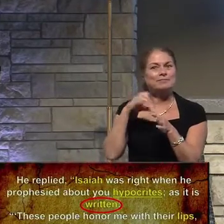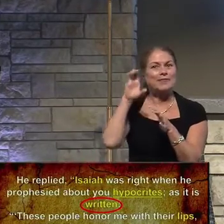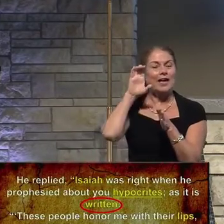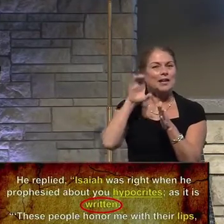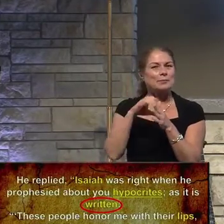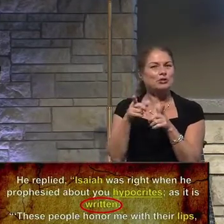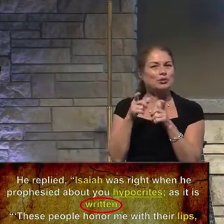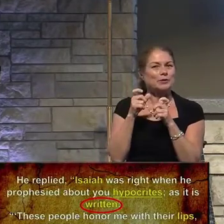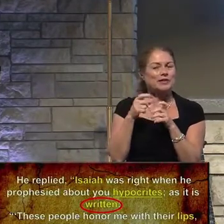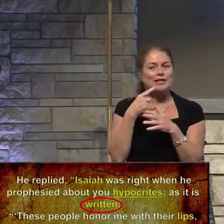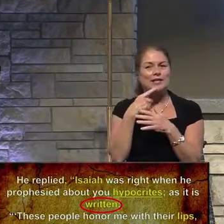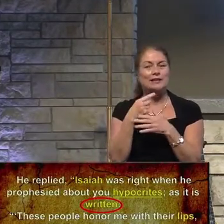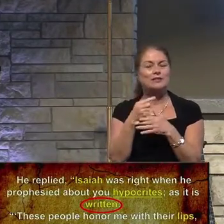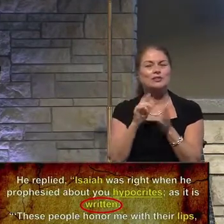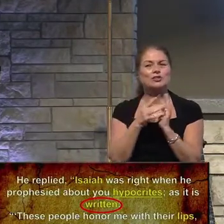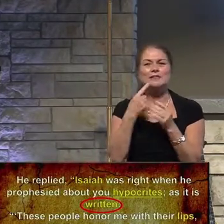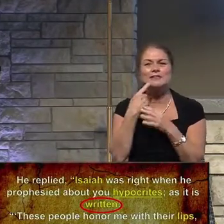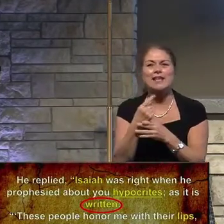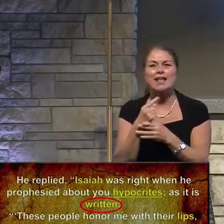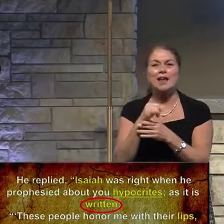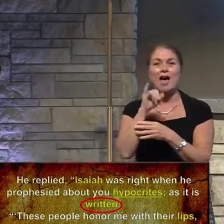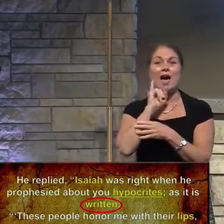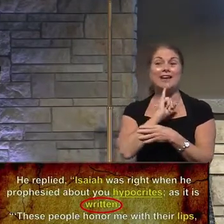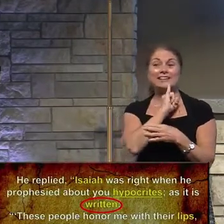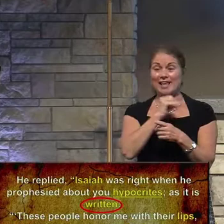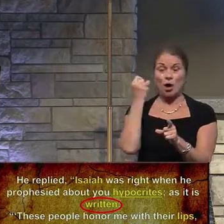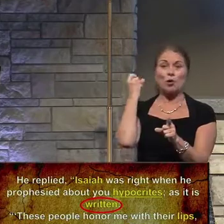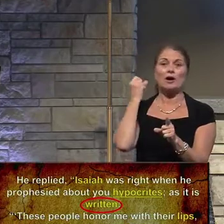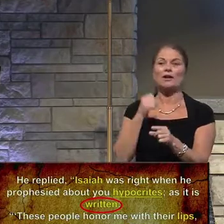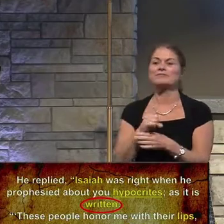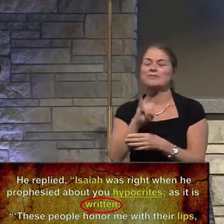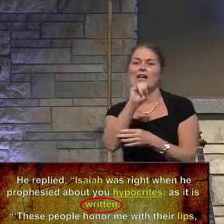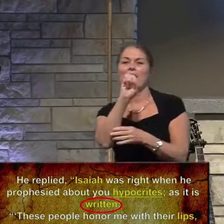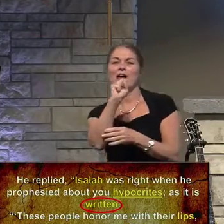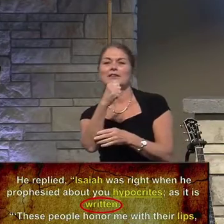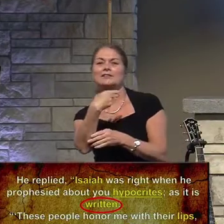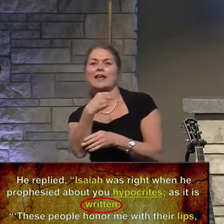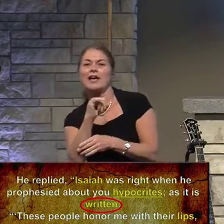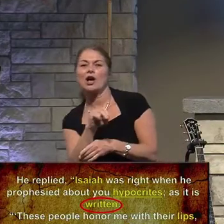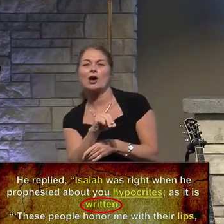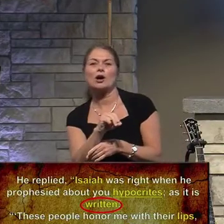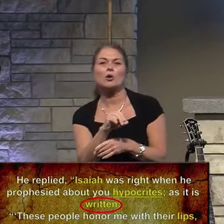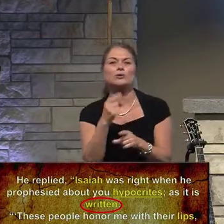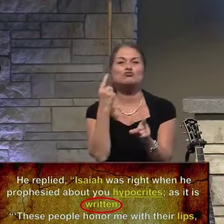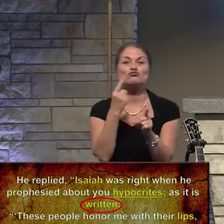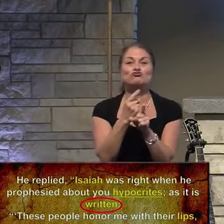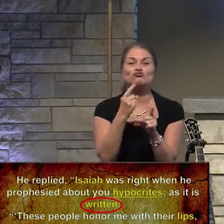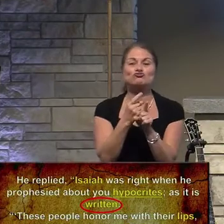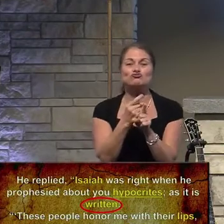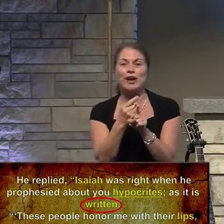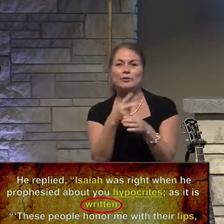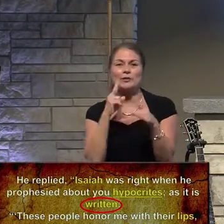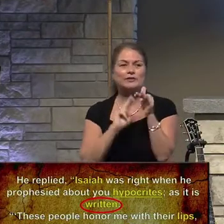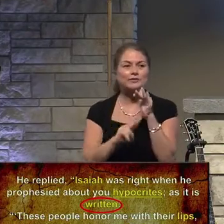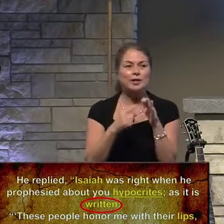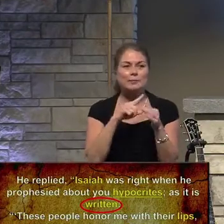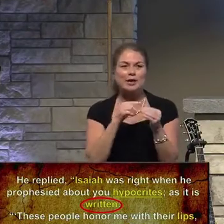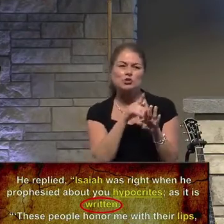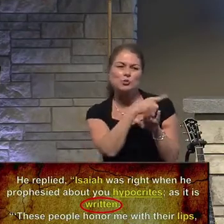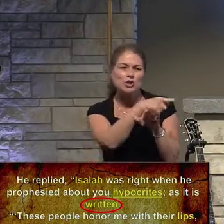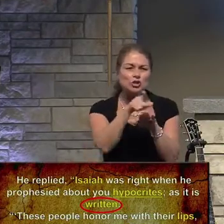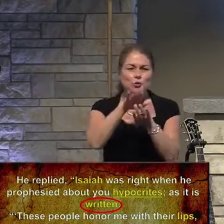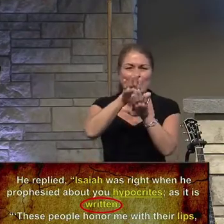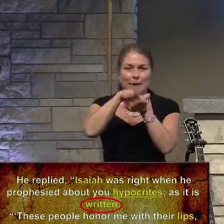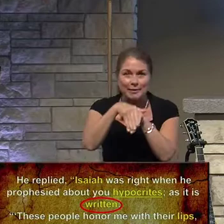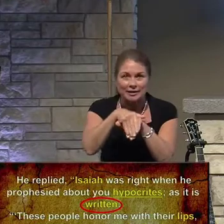quickly. He replied, "Isaiah was right when he prophesied about you hypocrites, as it is